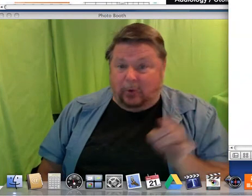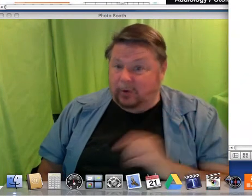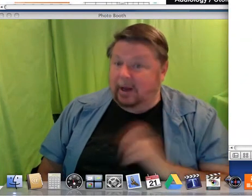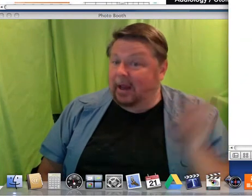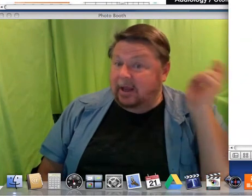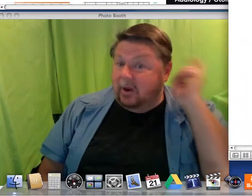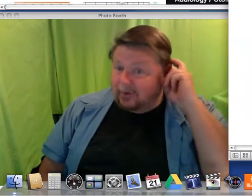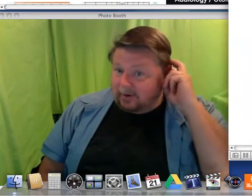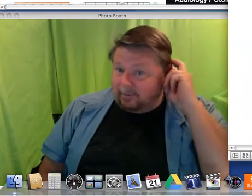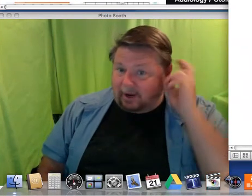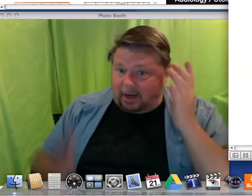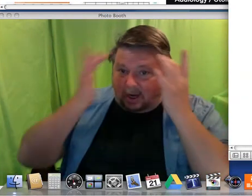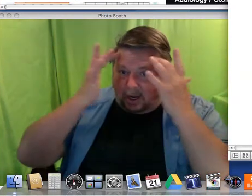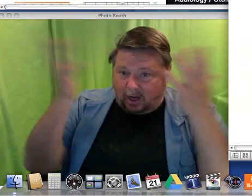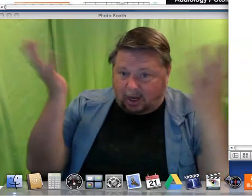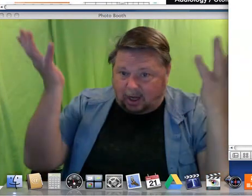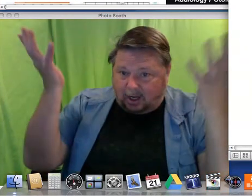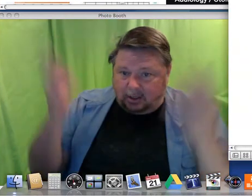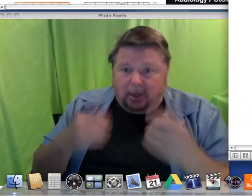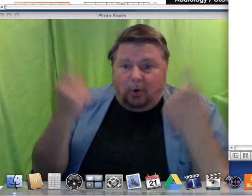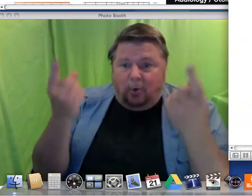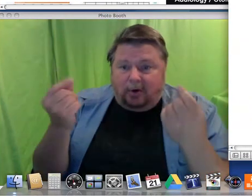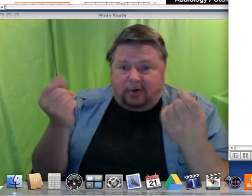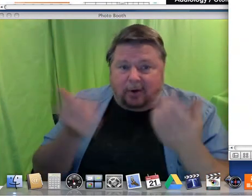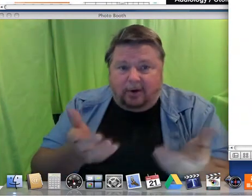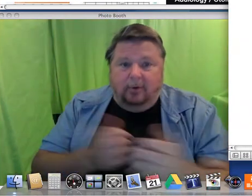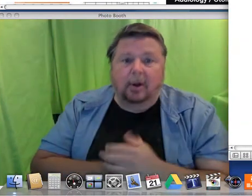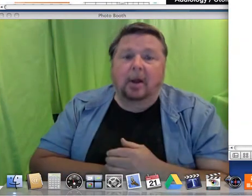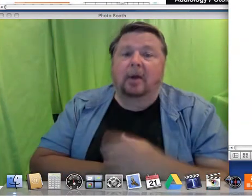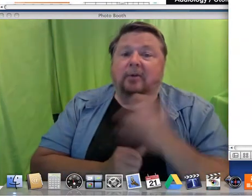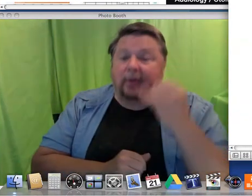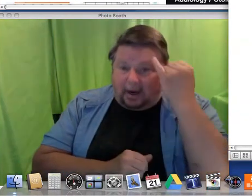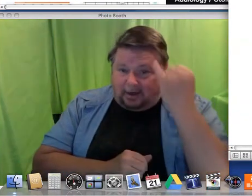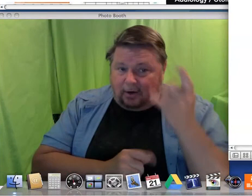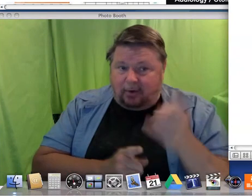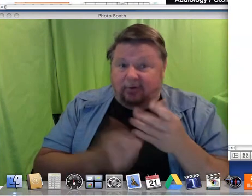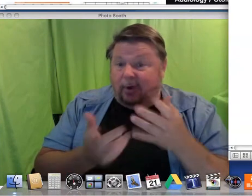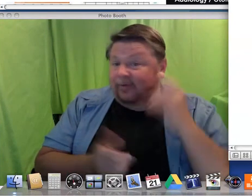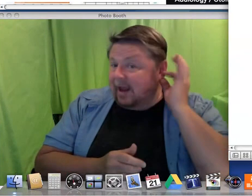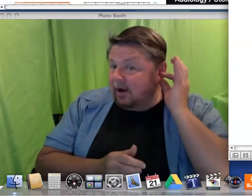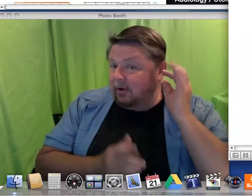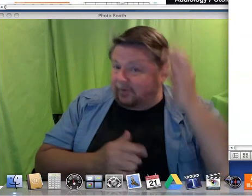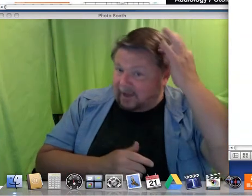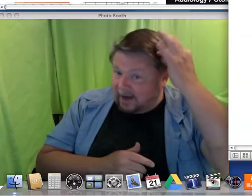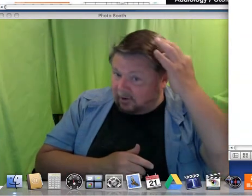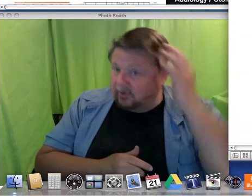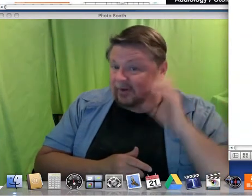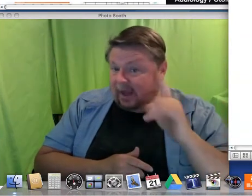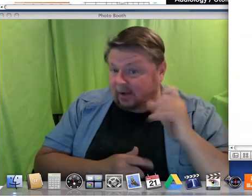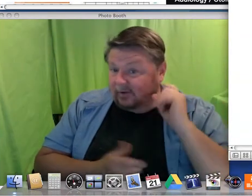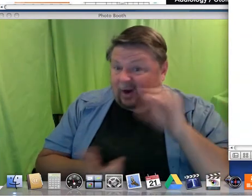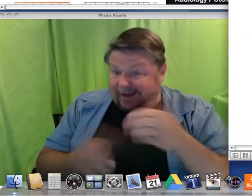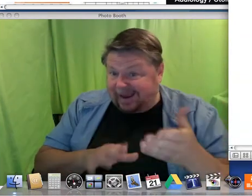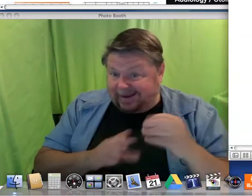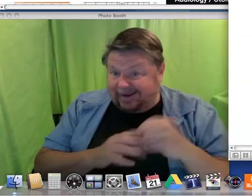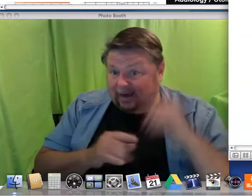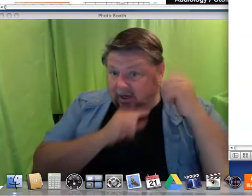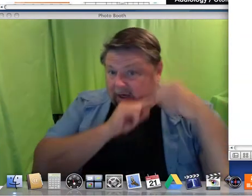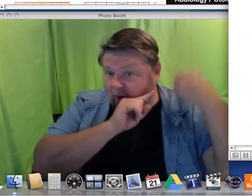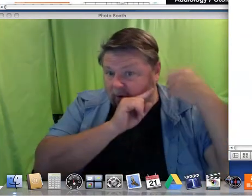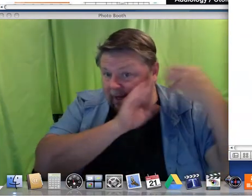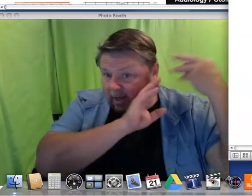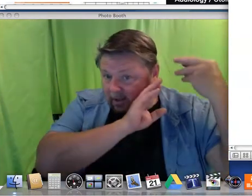Oh, the cochlear implant. Ah, what shall we do? So the idea was, well, if the hair cells are dead in